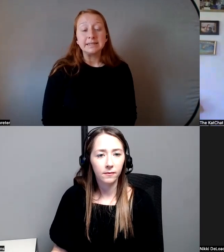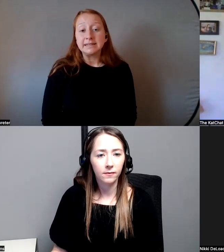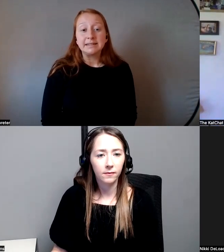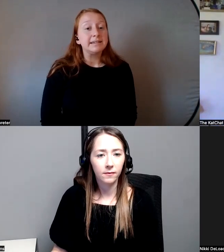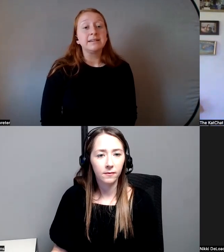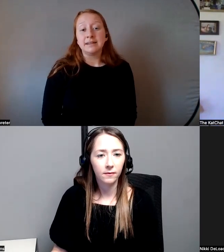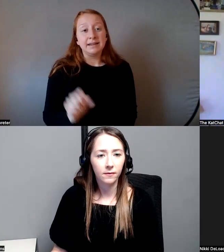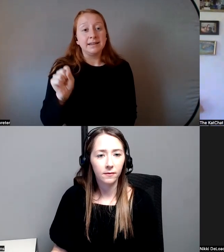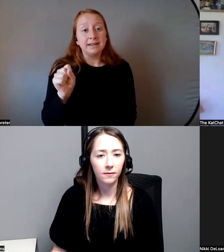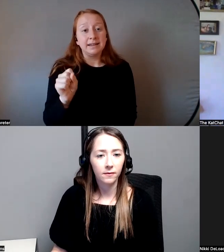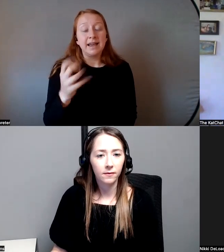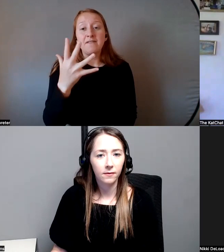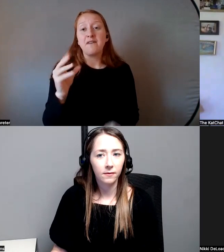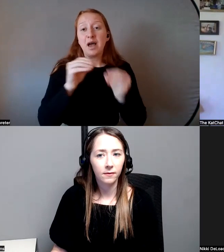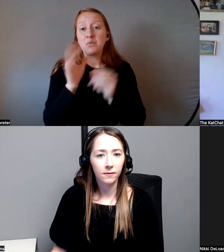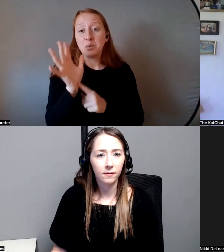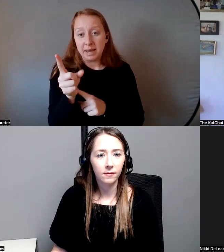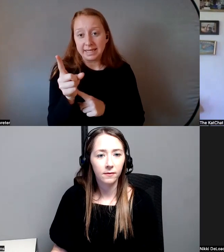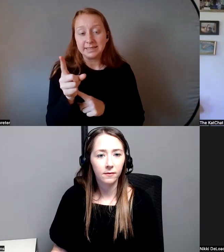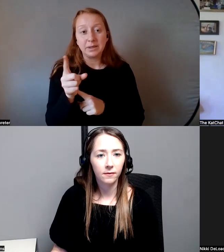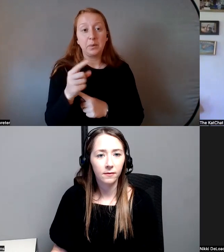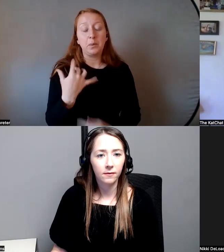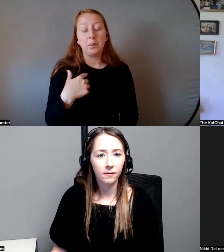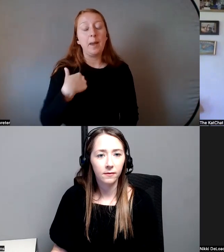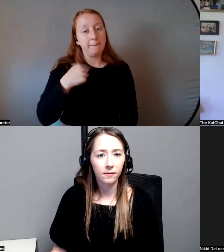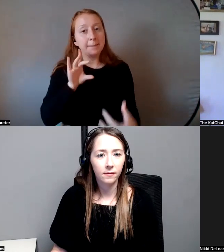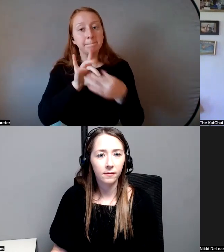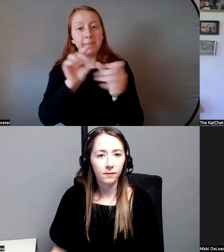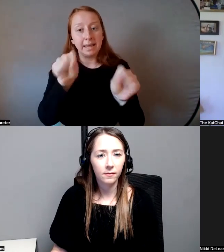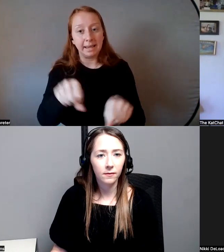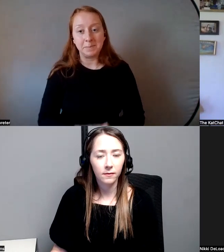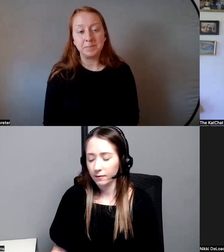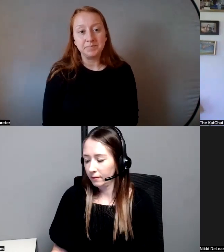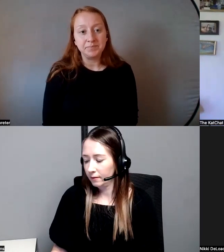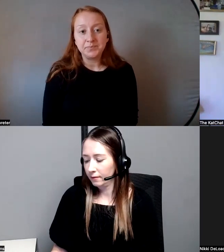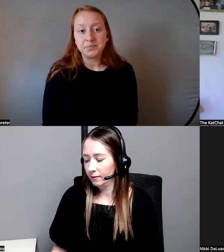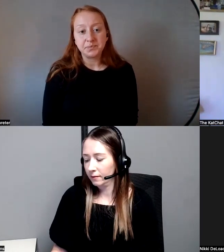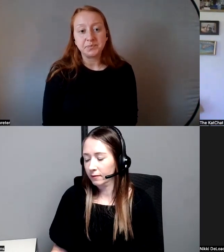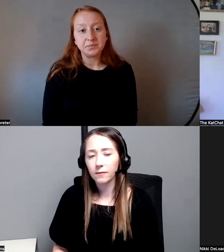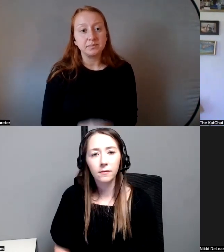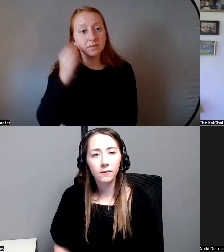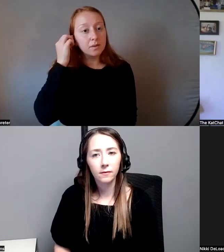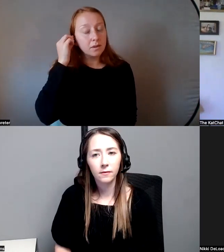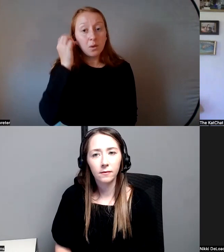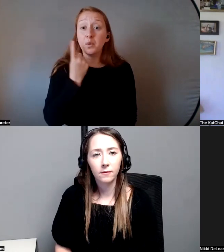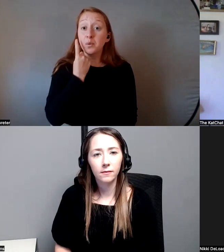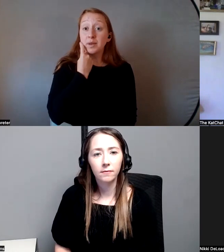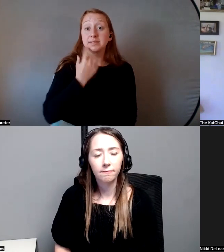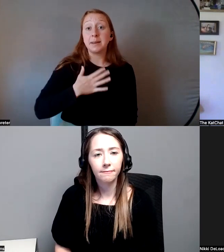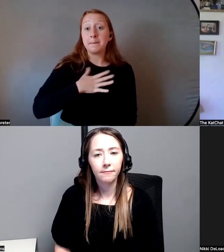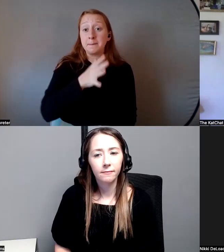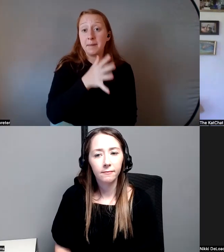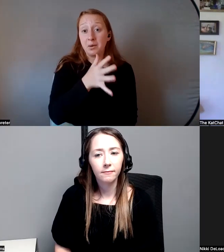Yeah, Yeah. 5 More Minutes. I can relate with that because I just lost my grandmother